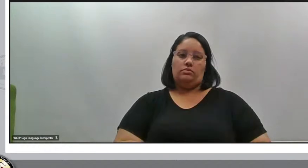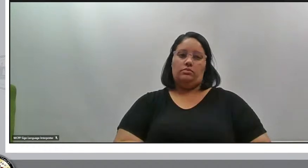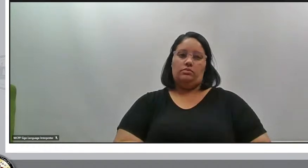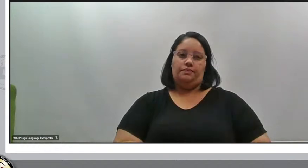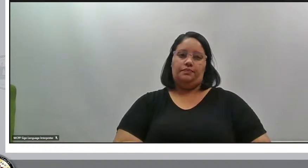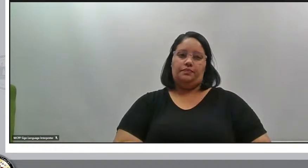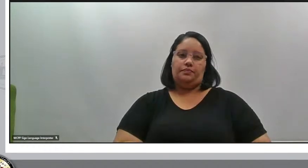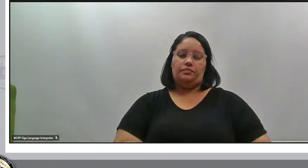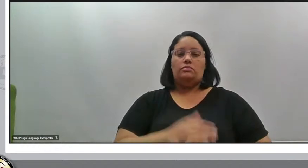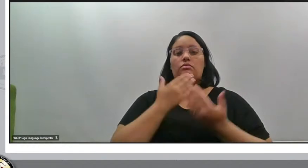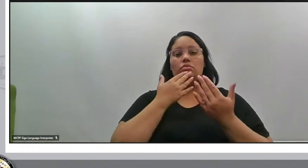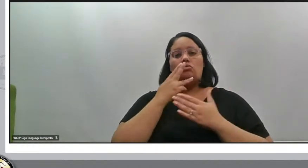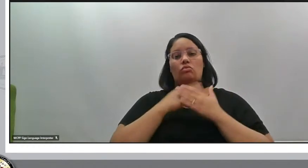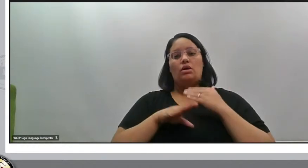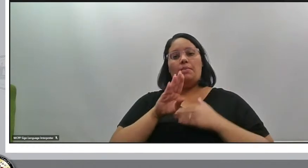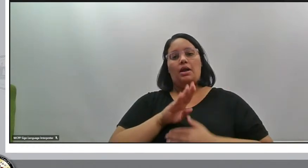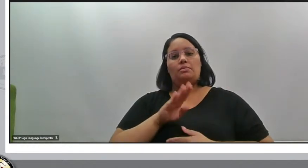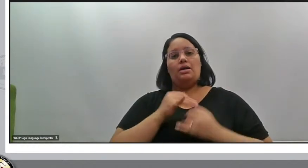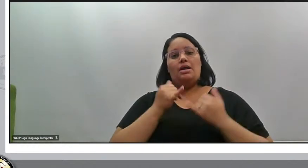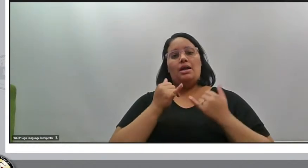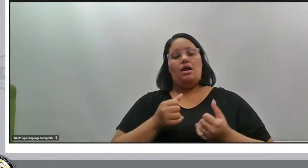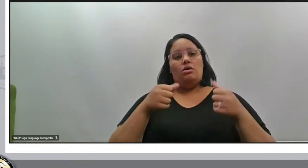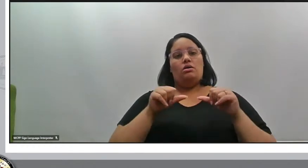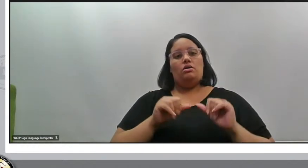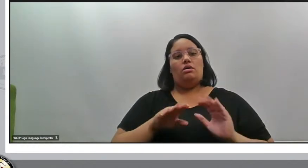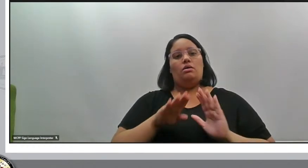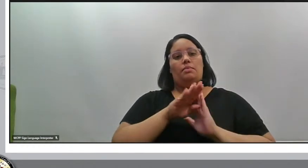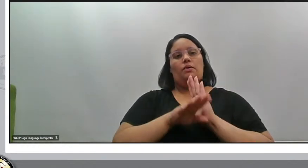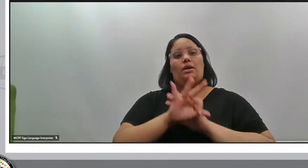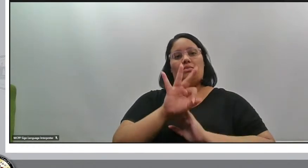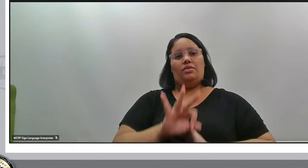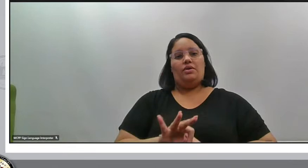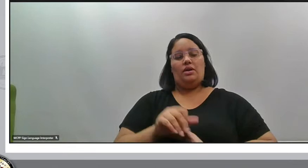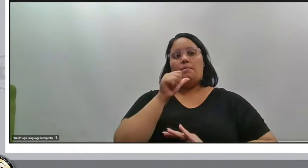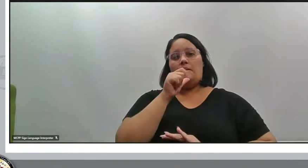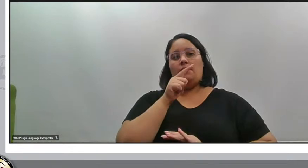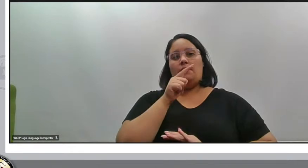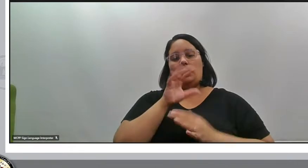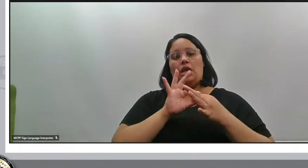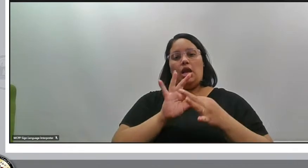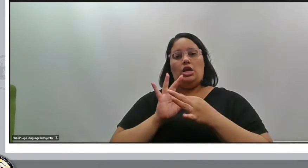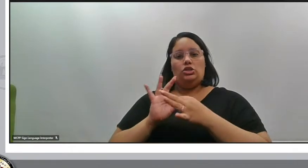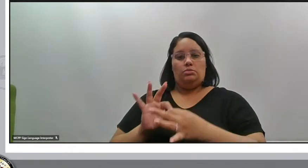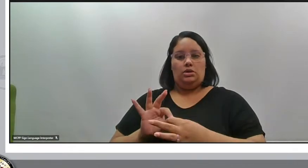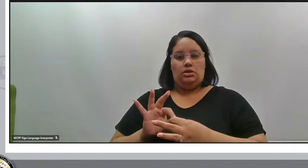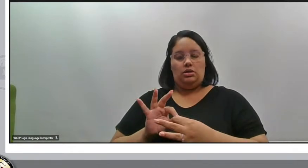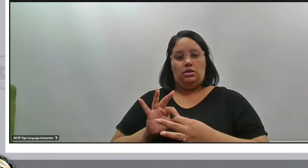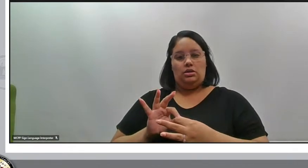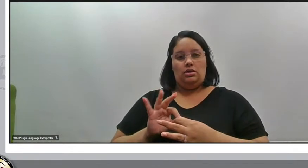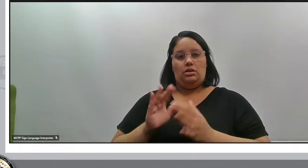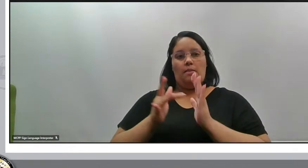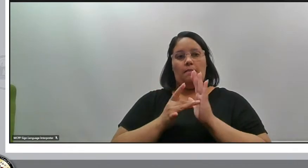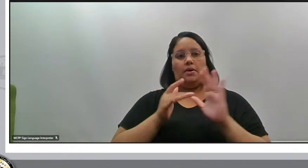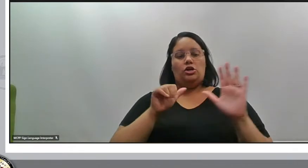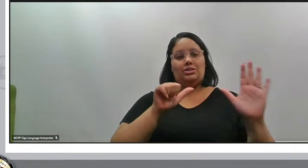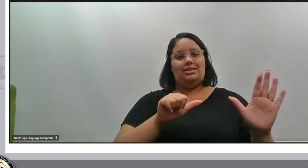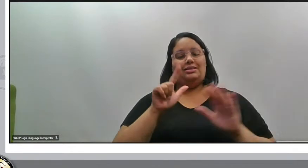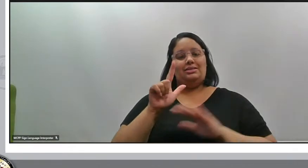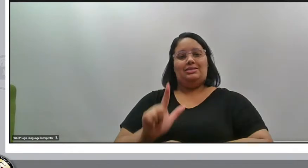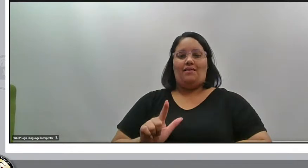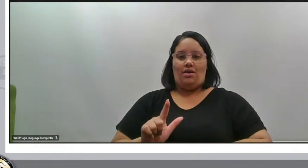Thank you, Honourable Bartman. Right, let's move on to Program 3, Public Engagement, page